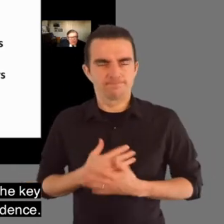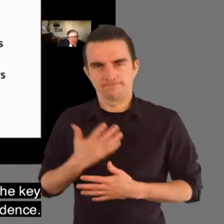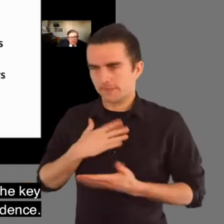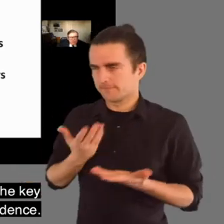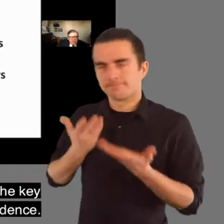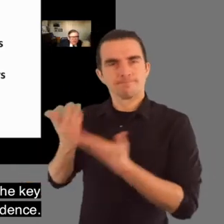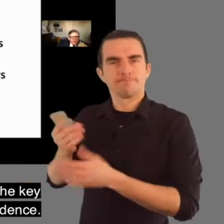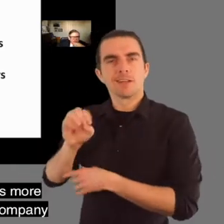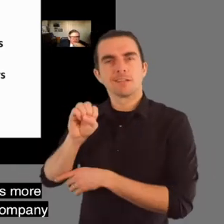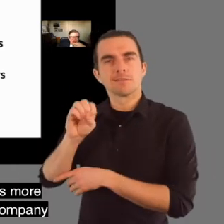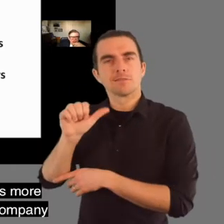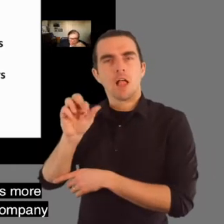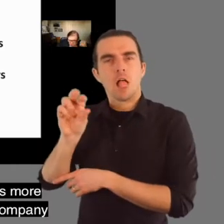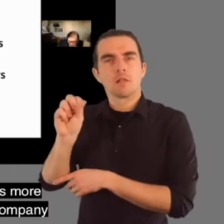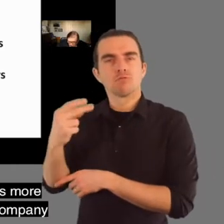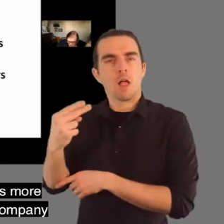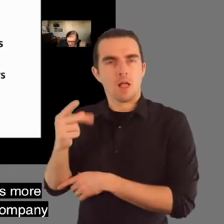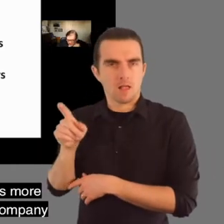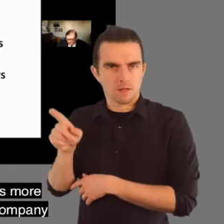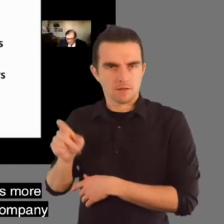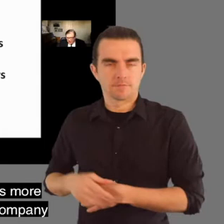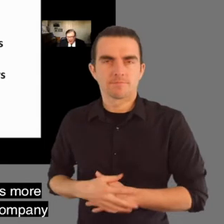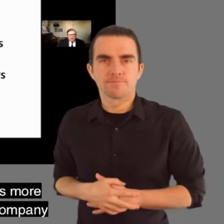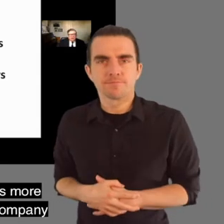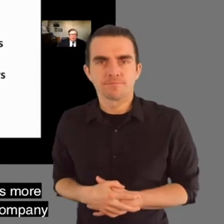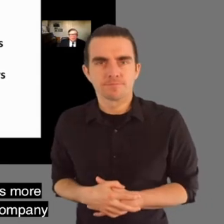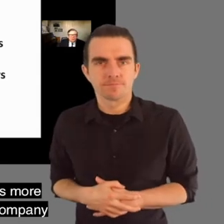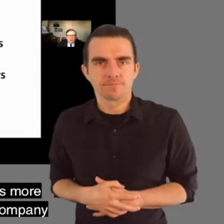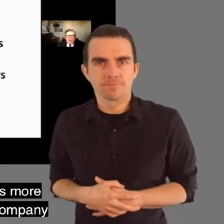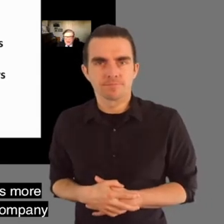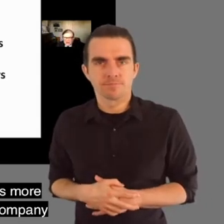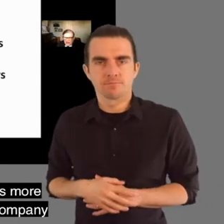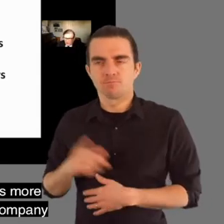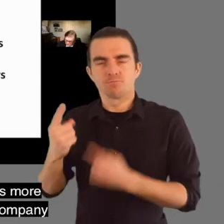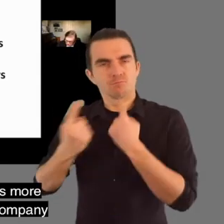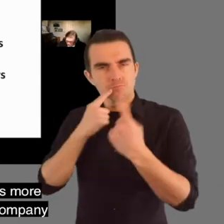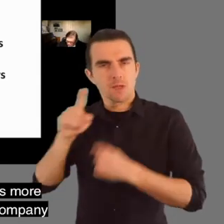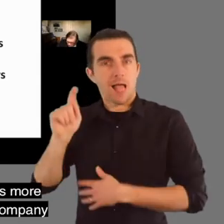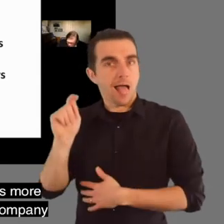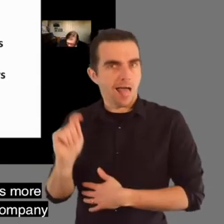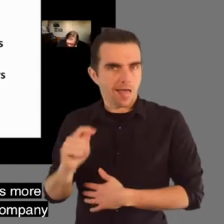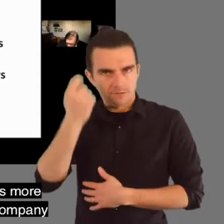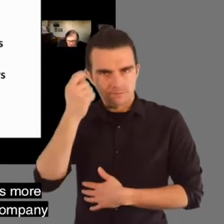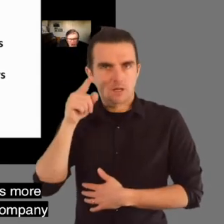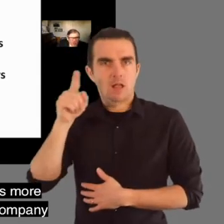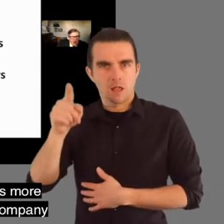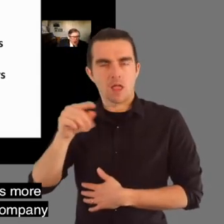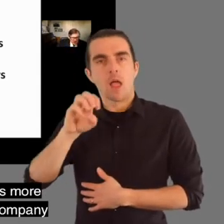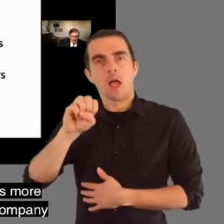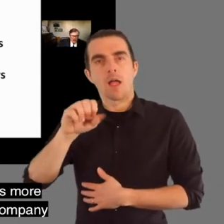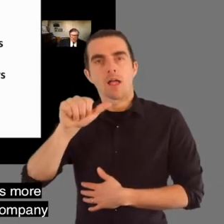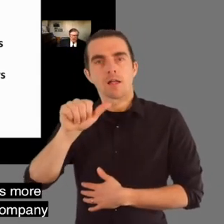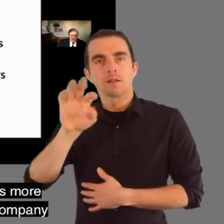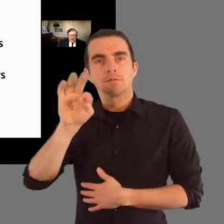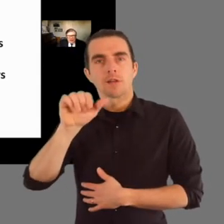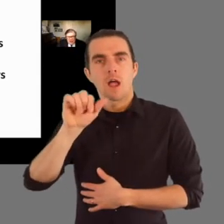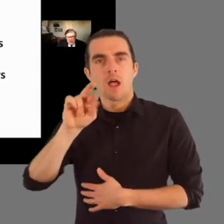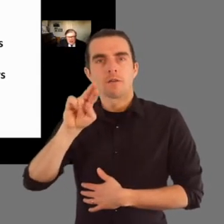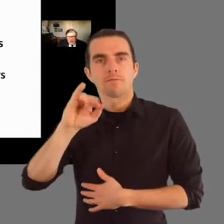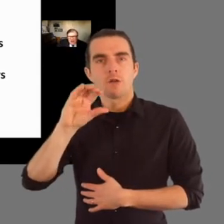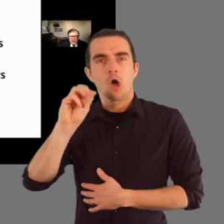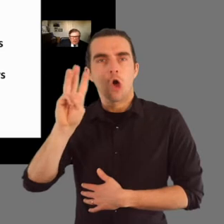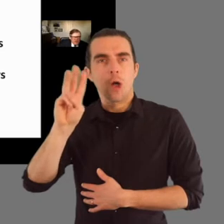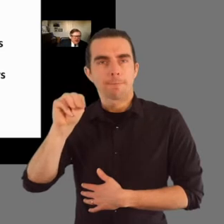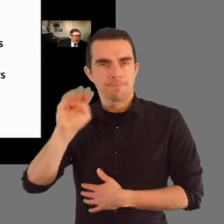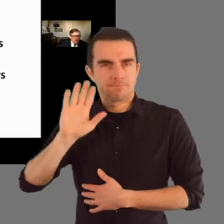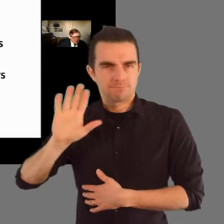his self-confidence. So over now to Sarah to give us a more detailed case study of a larger company in